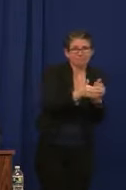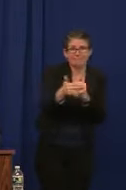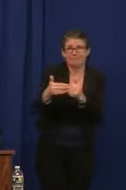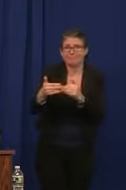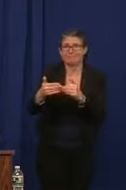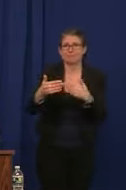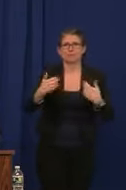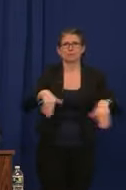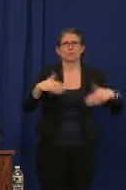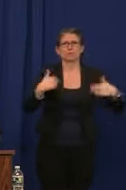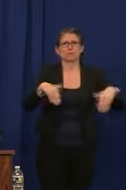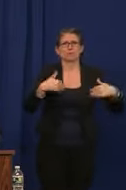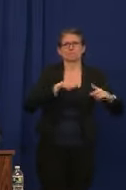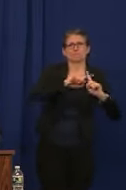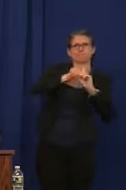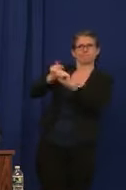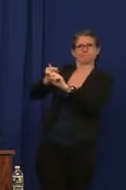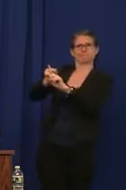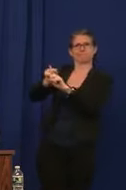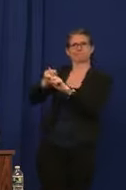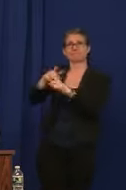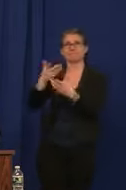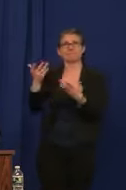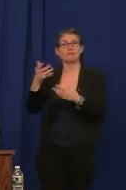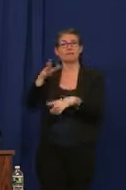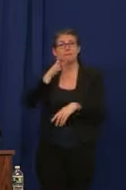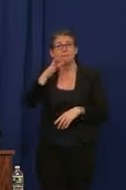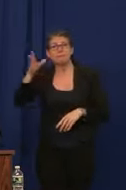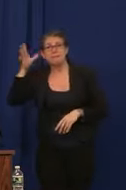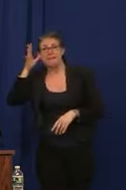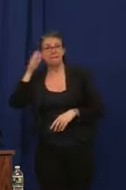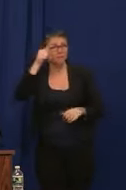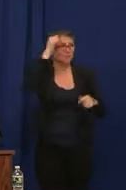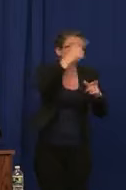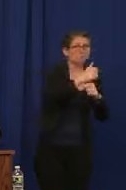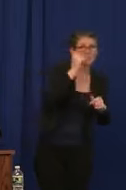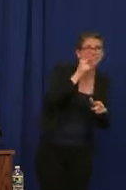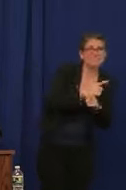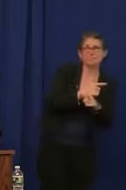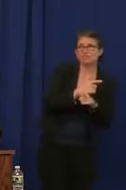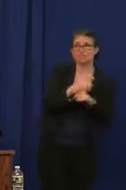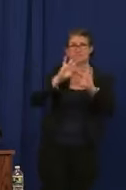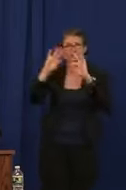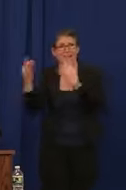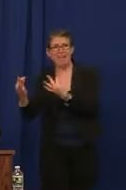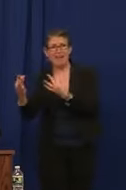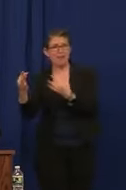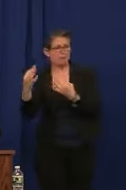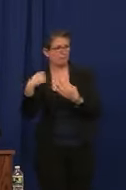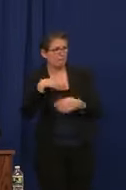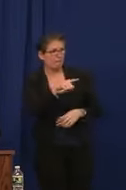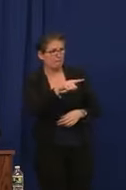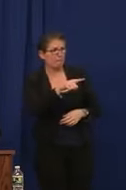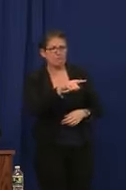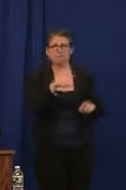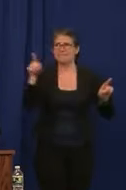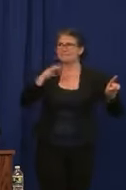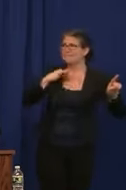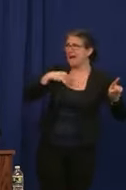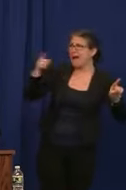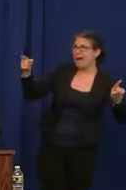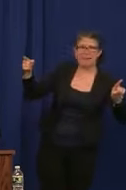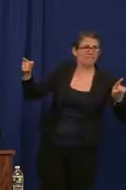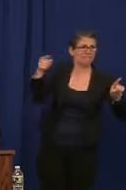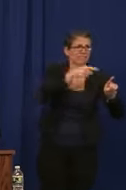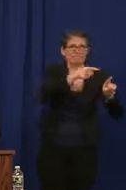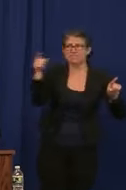spouses, our siblings, are vulnerable to coronavirus. And as a result, Maine CDC, all of